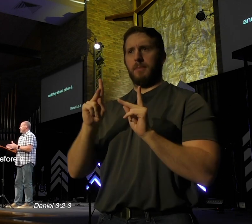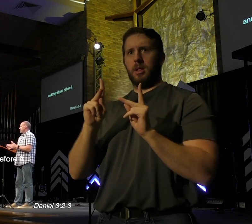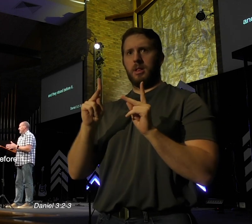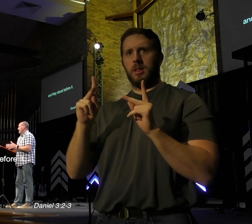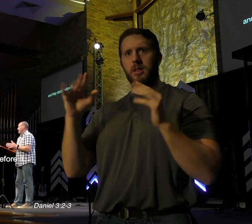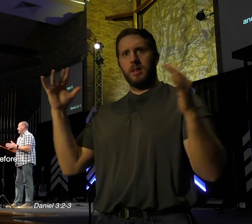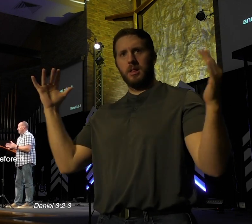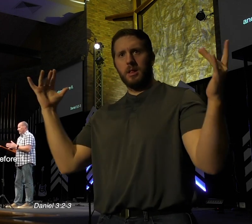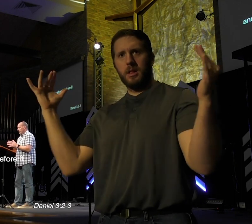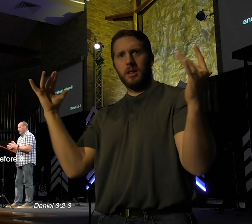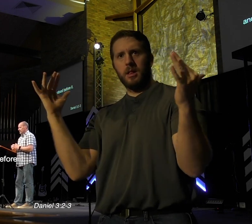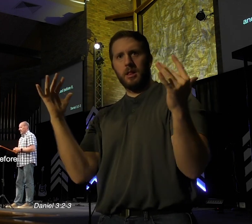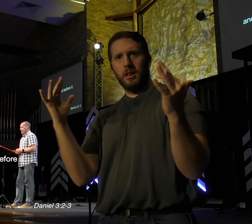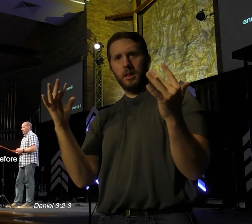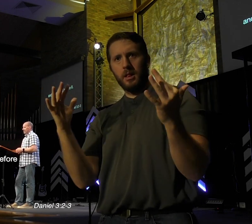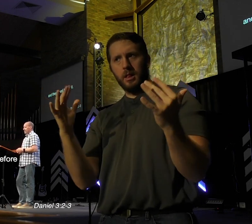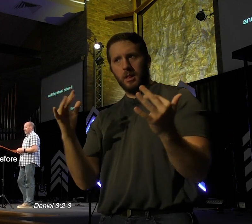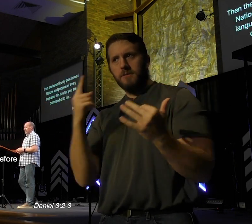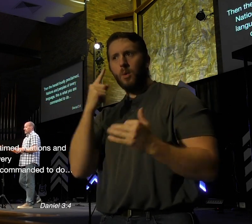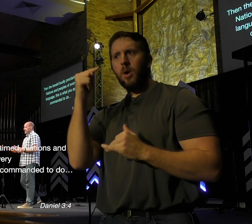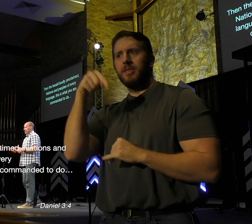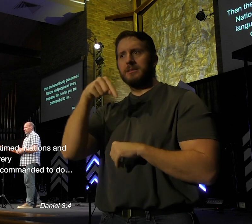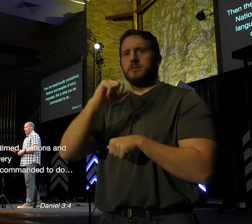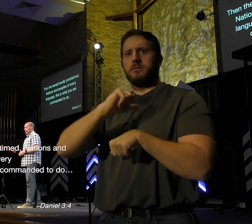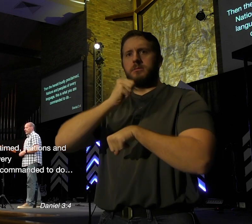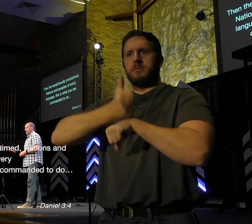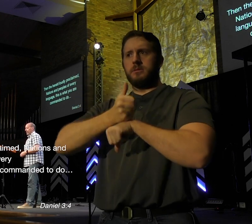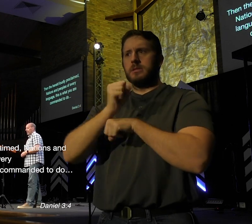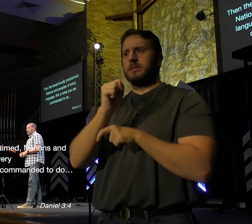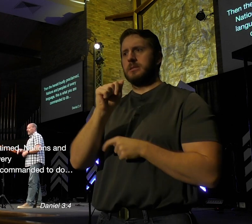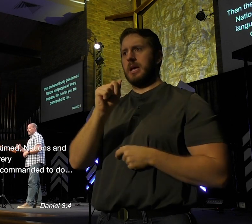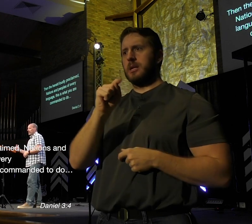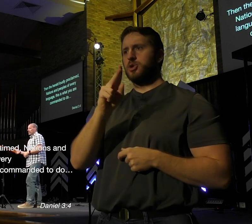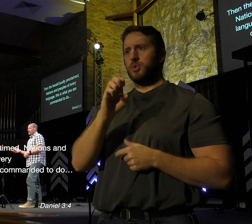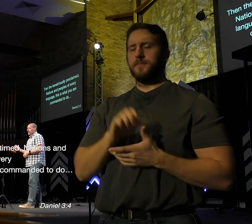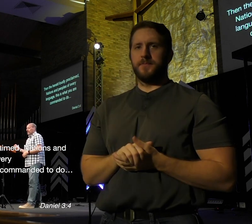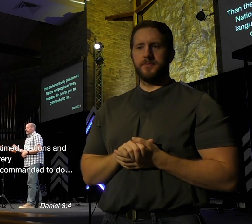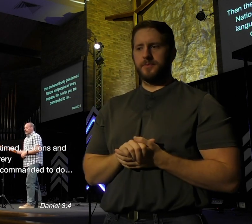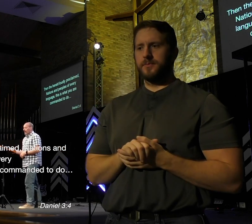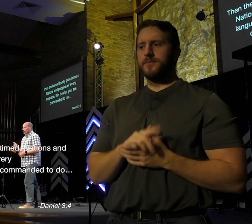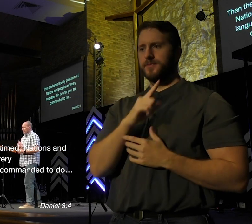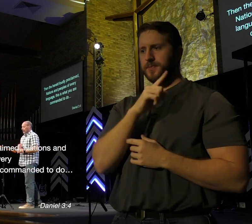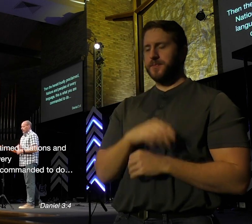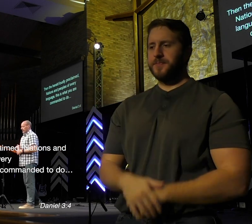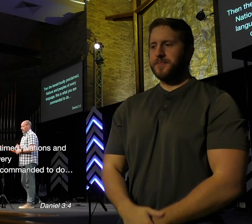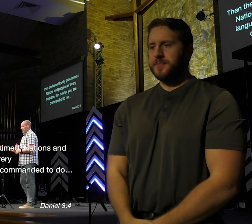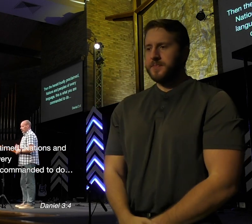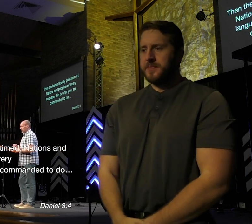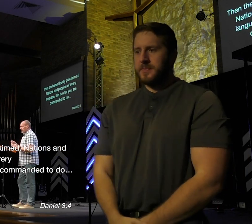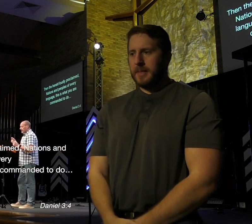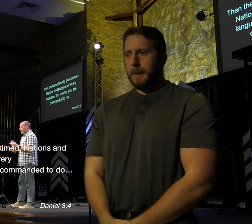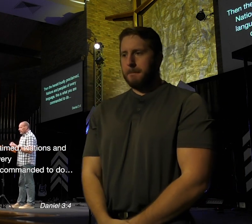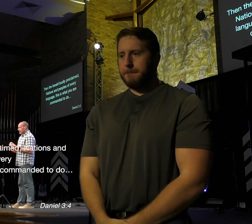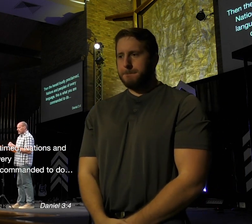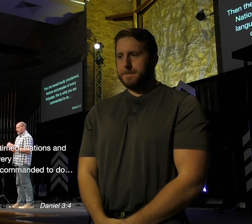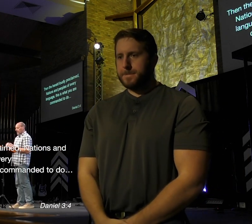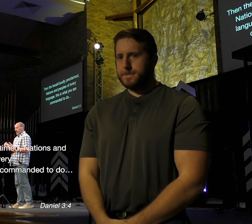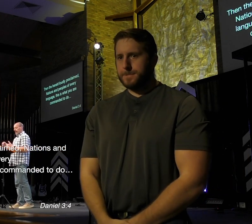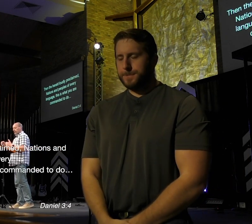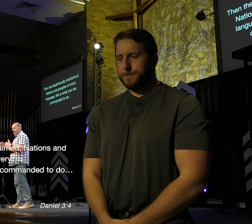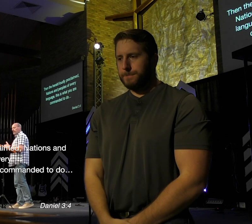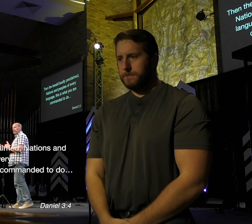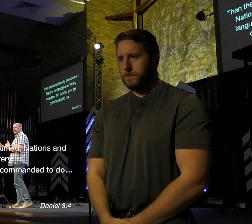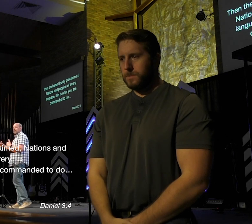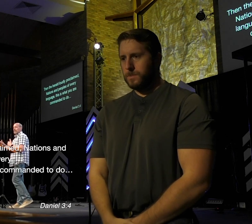to dedicate this statue. It says in verse 4, then the herald loudly proclaimed,